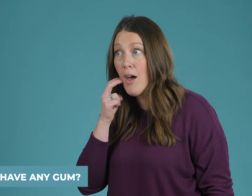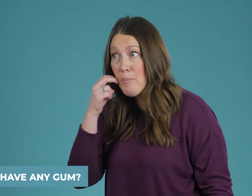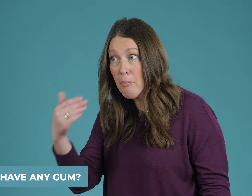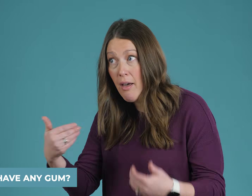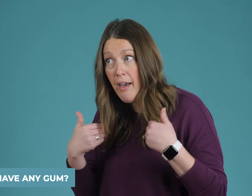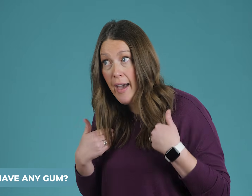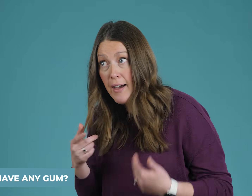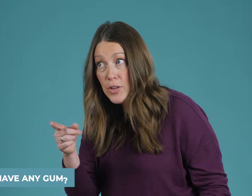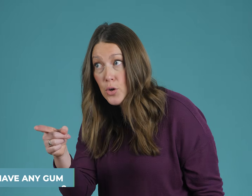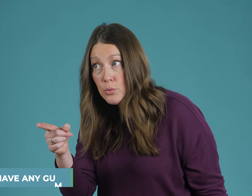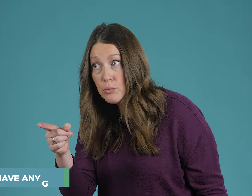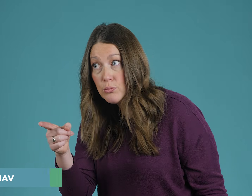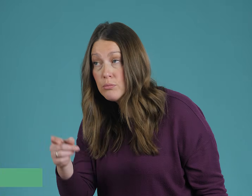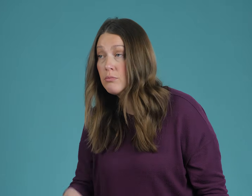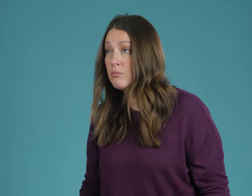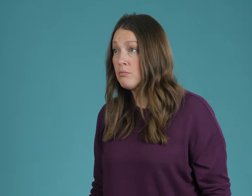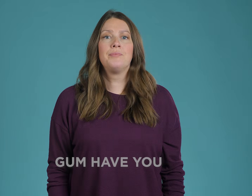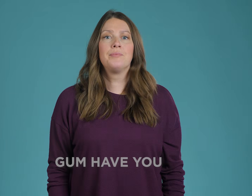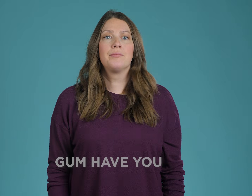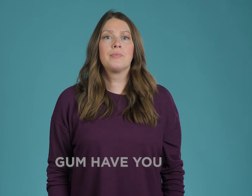Gum, have you?